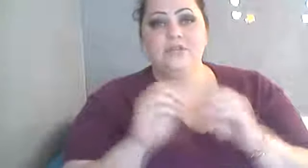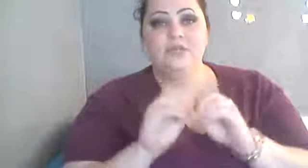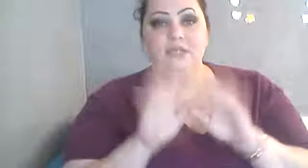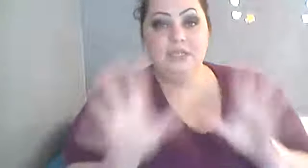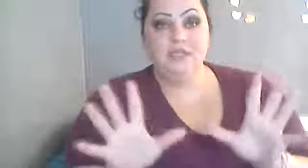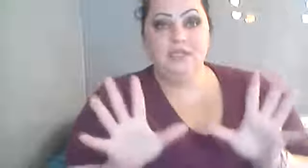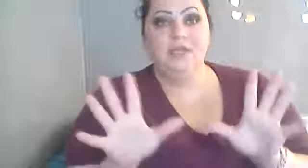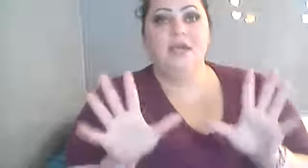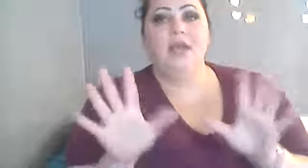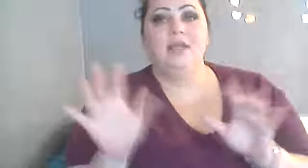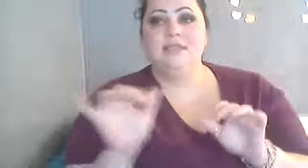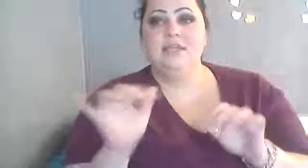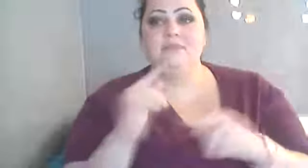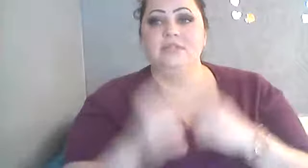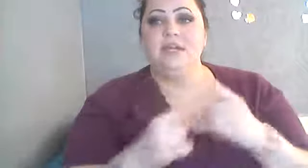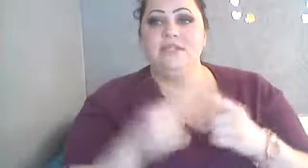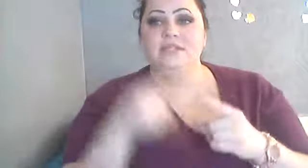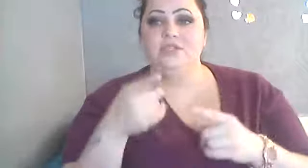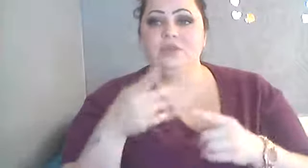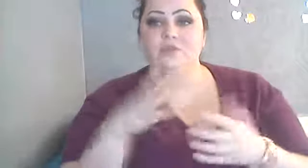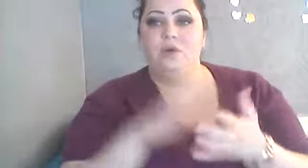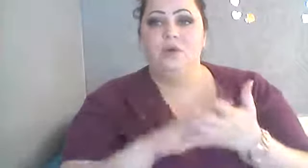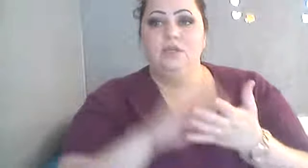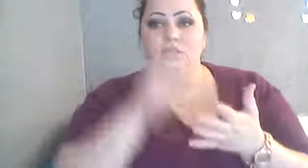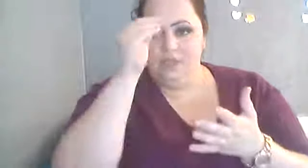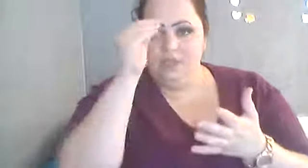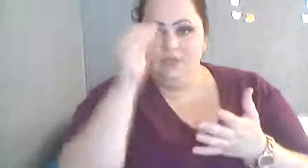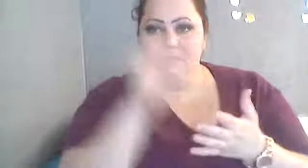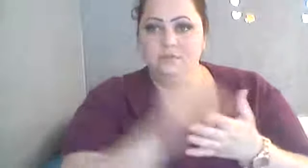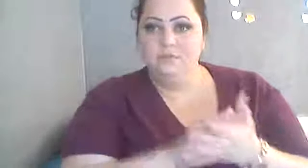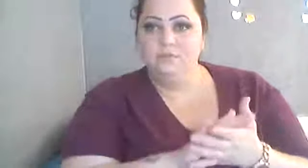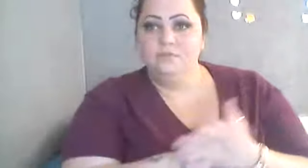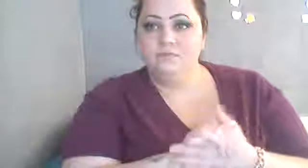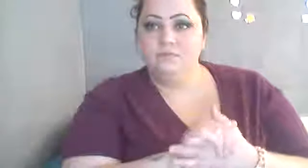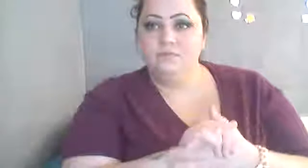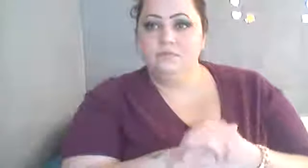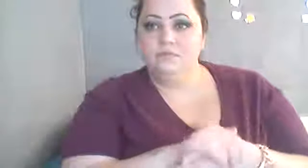are clear and the same signs that you are learning.